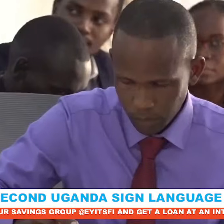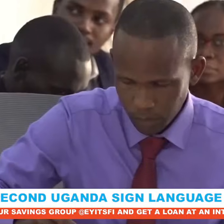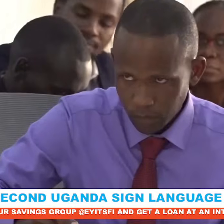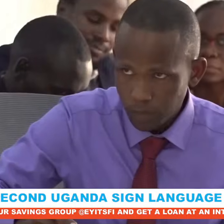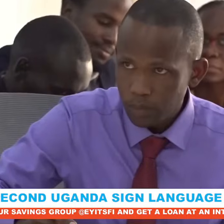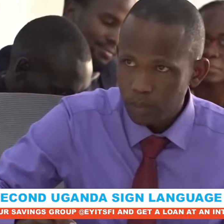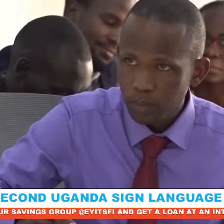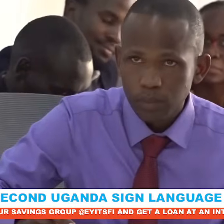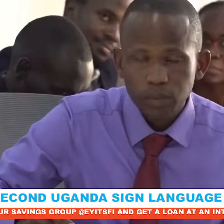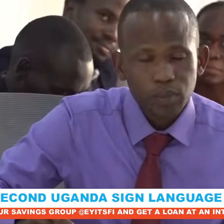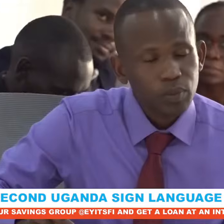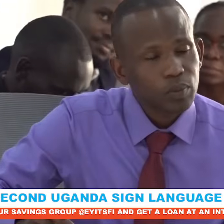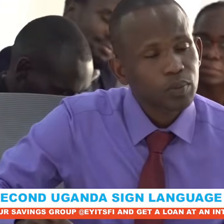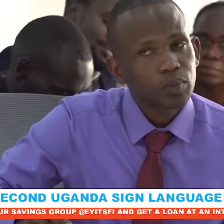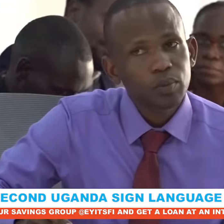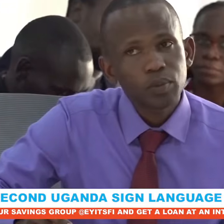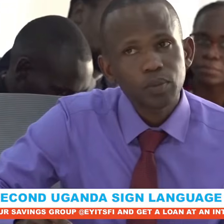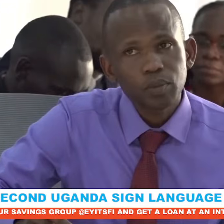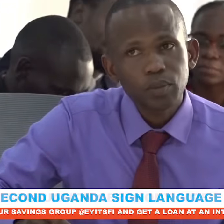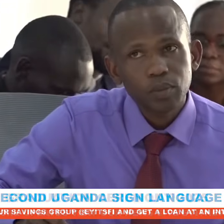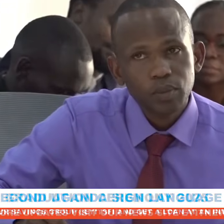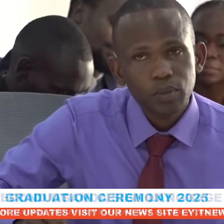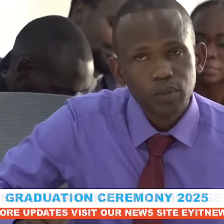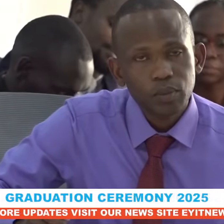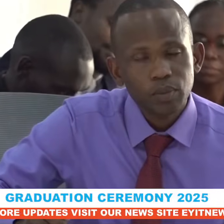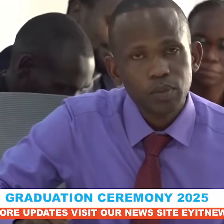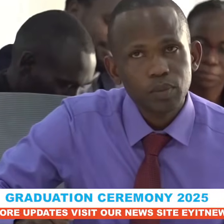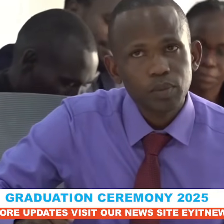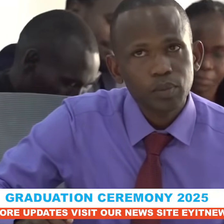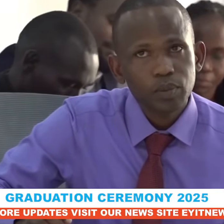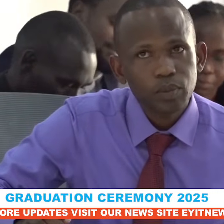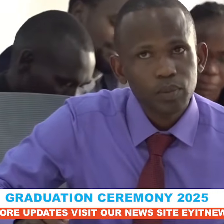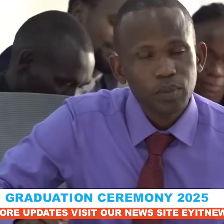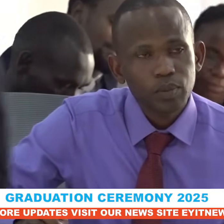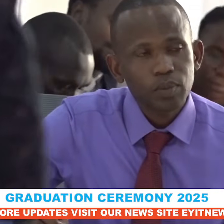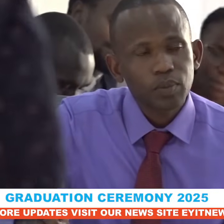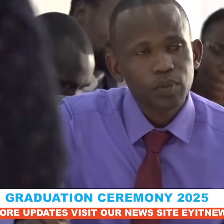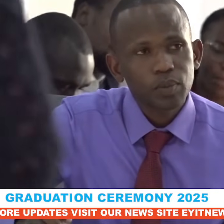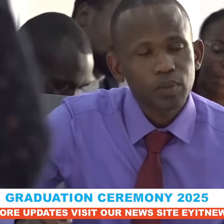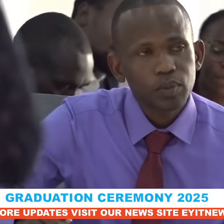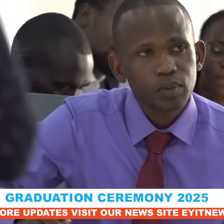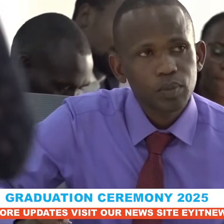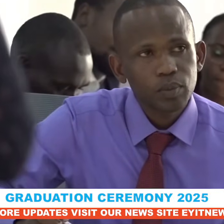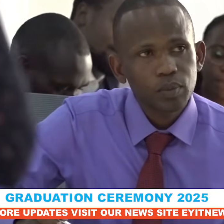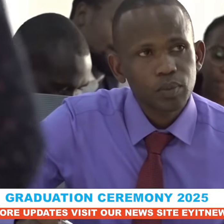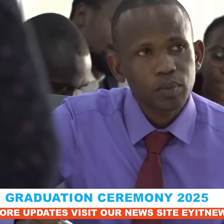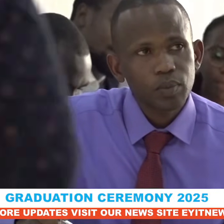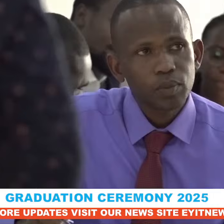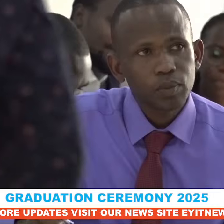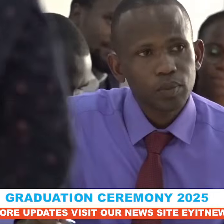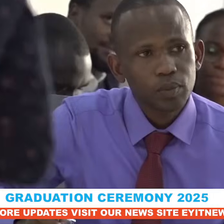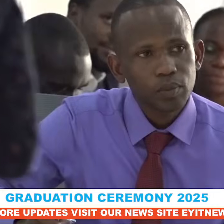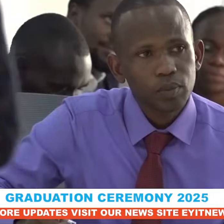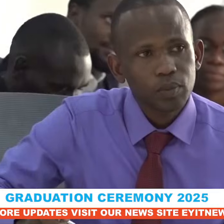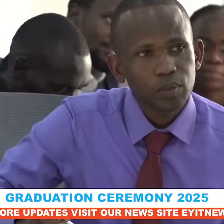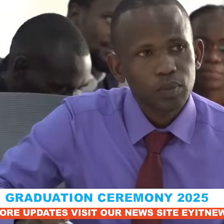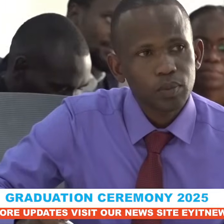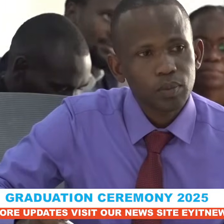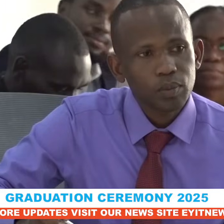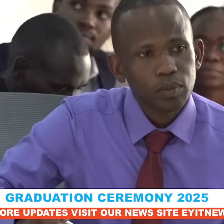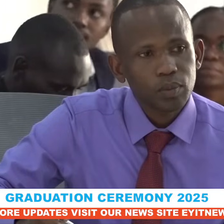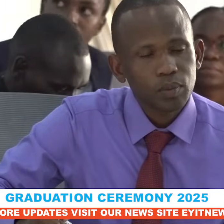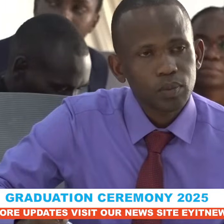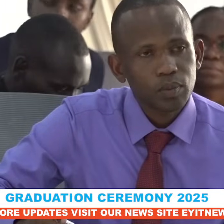disabilities. There are some times or instances when you as a person, you go to